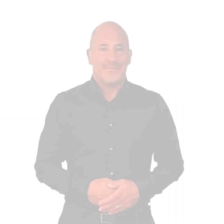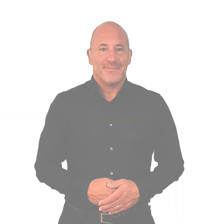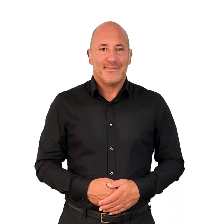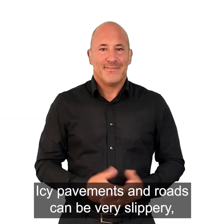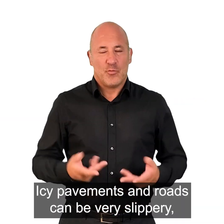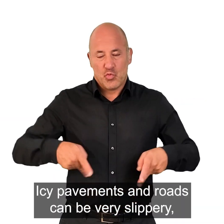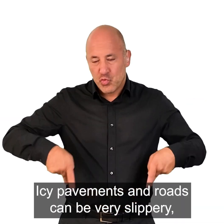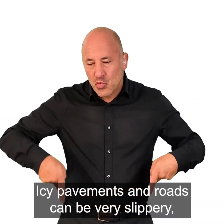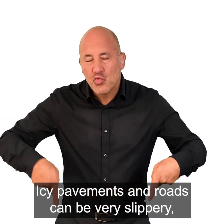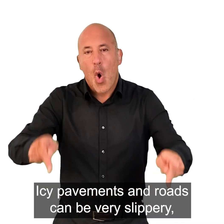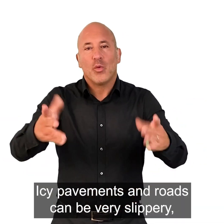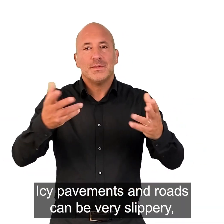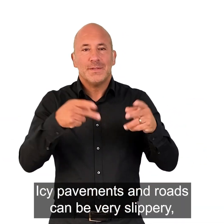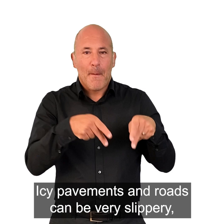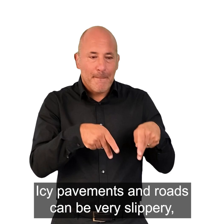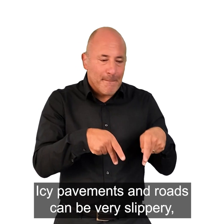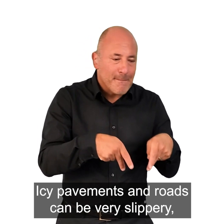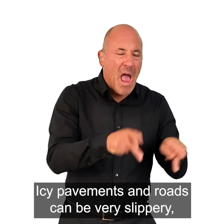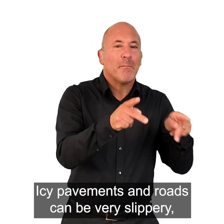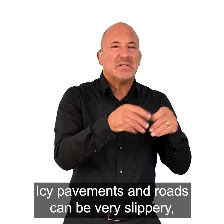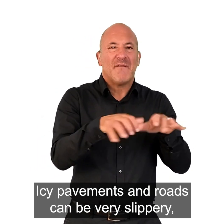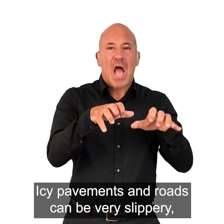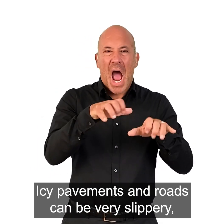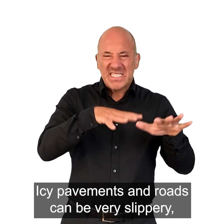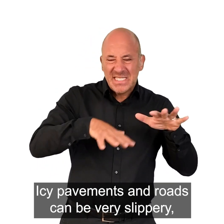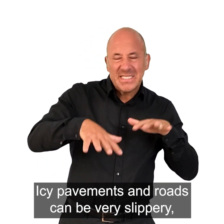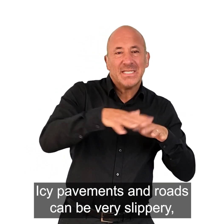ageuk.org/UK. Icy pavements and roads can be very slippery,